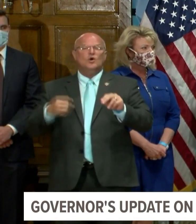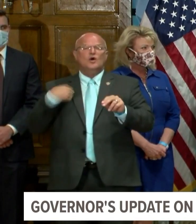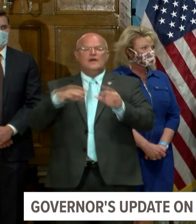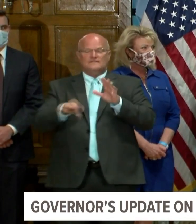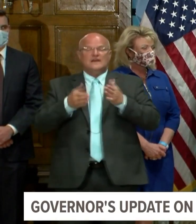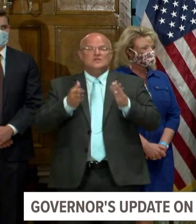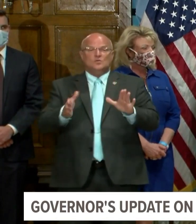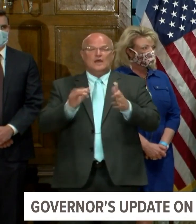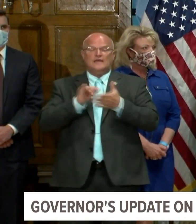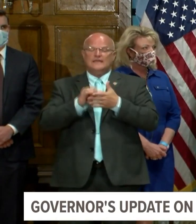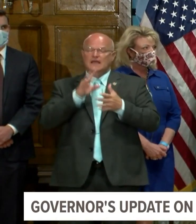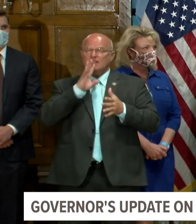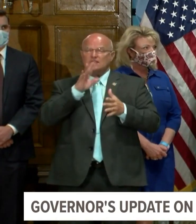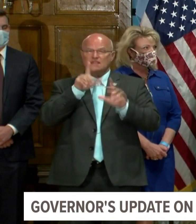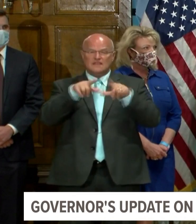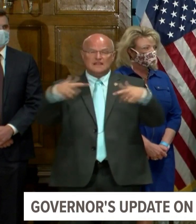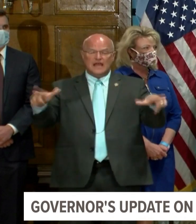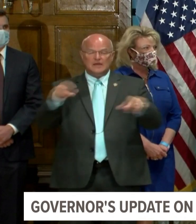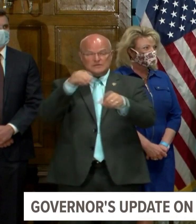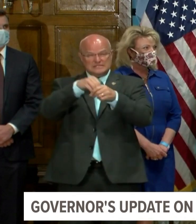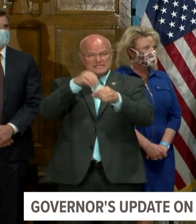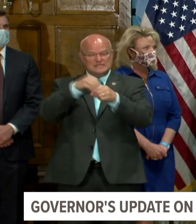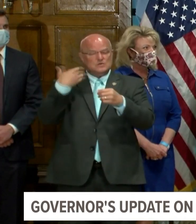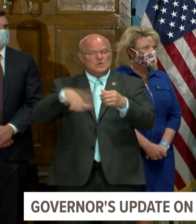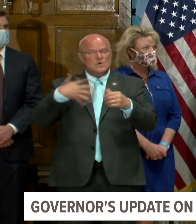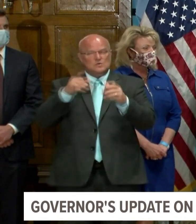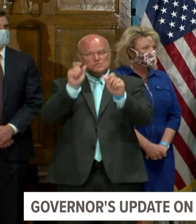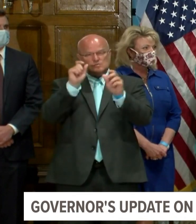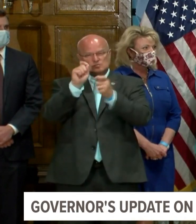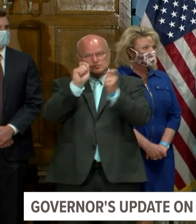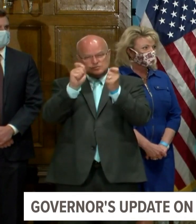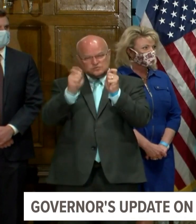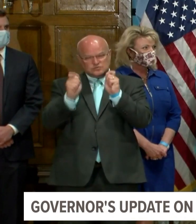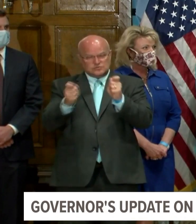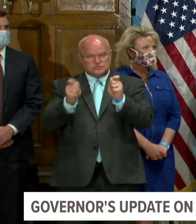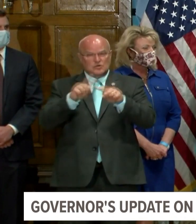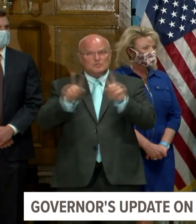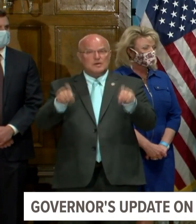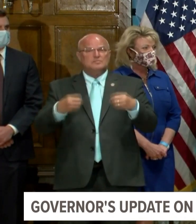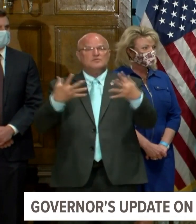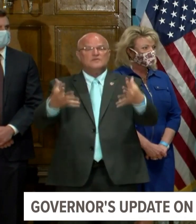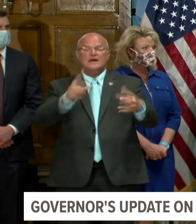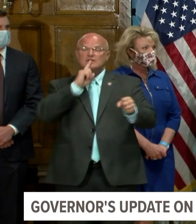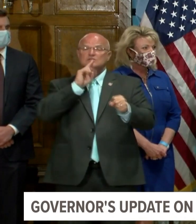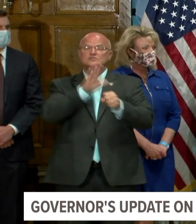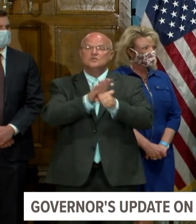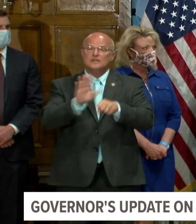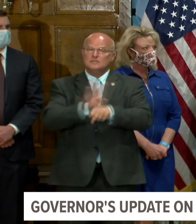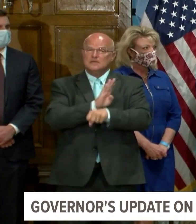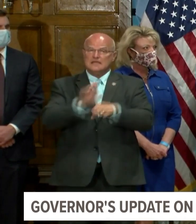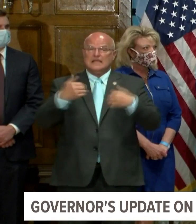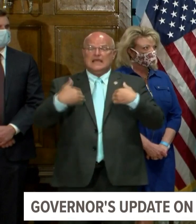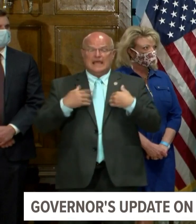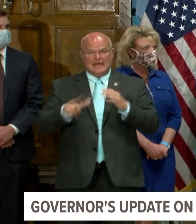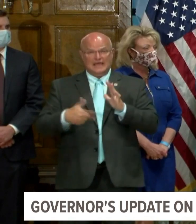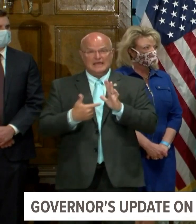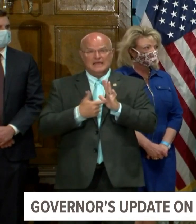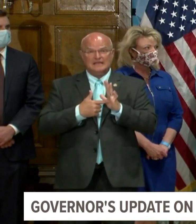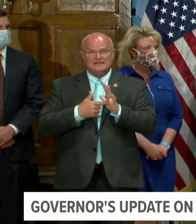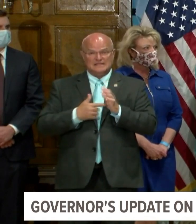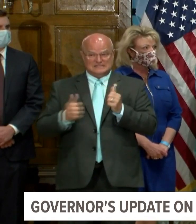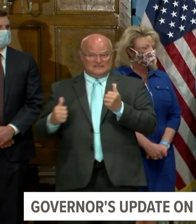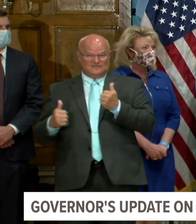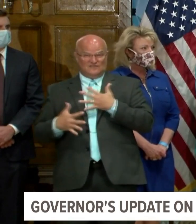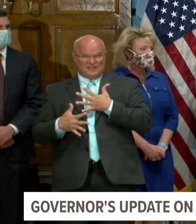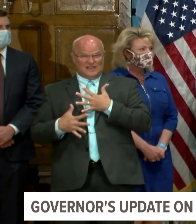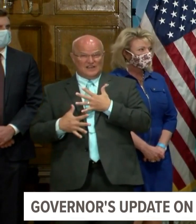found a way that we could craft that language that accomplished that, but yet also still provided for some assurance to businesses that had this